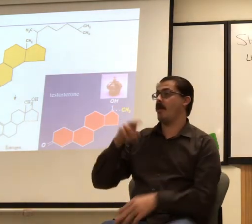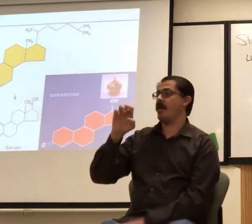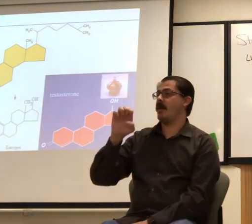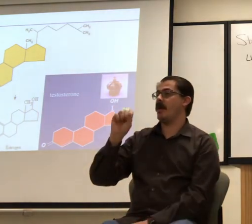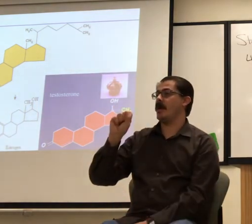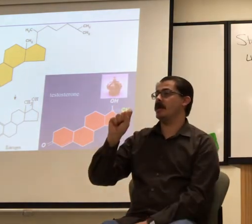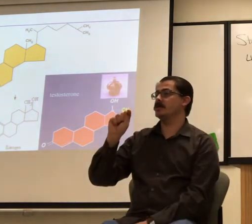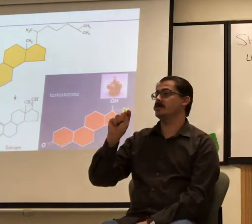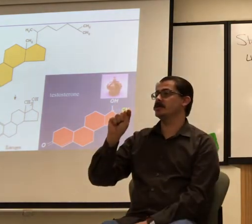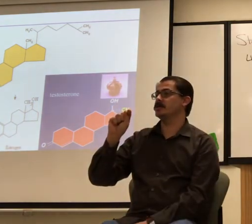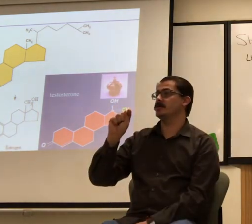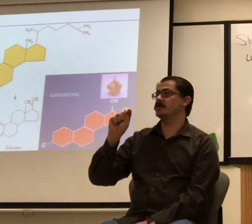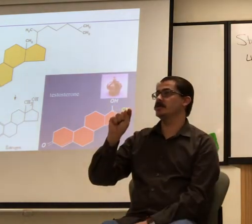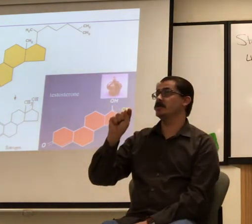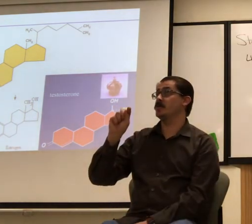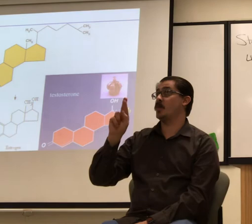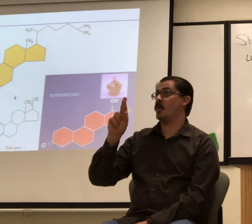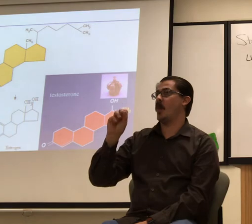testosterone.